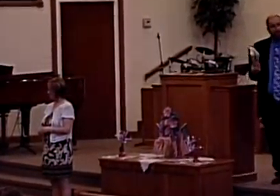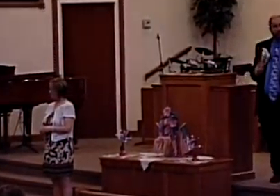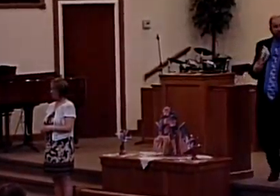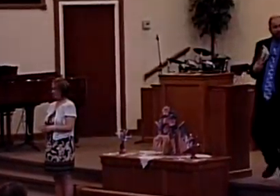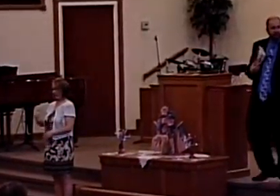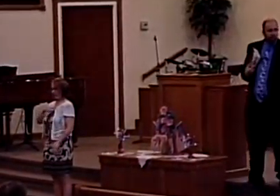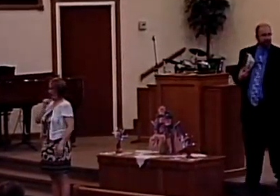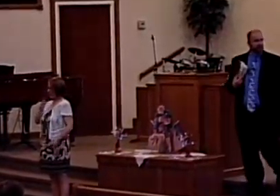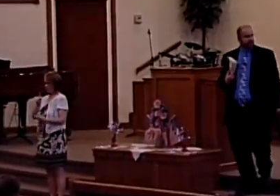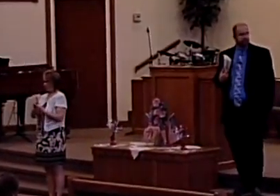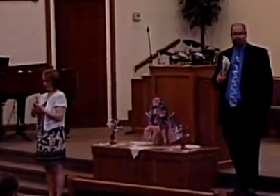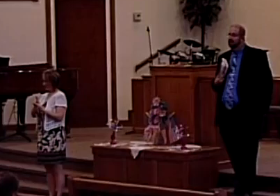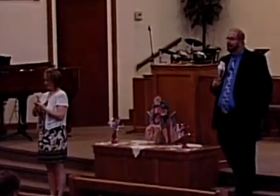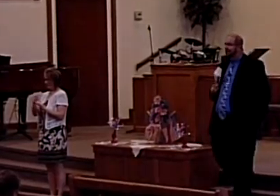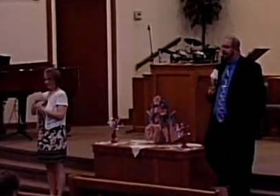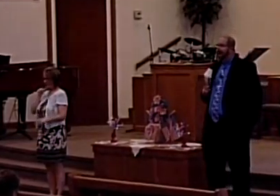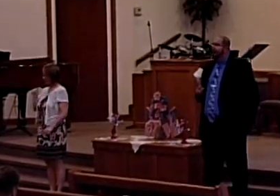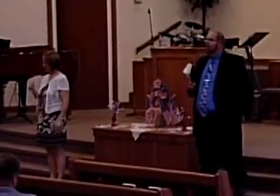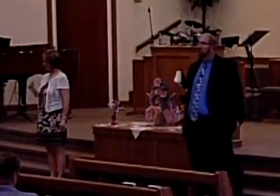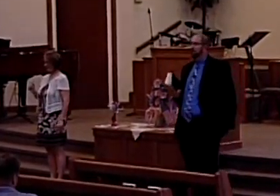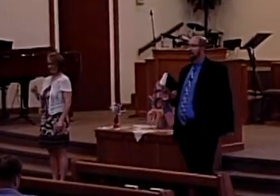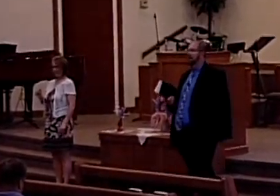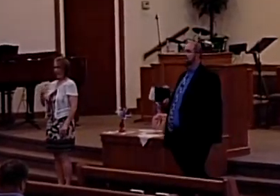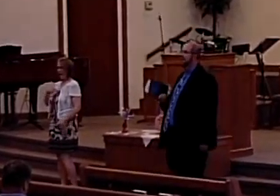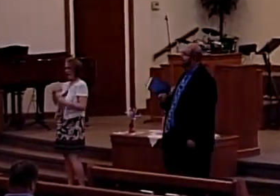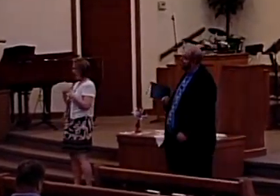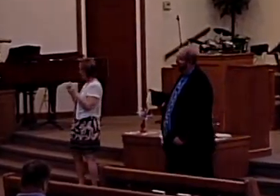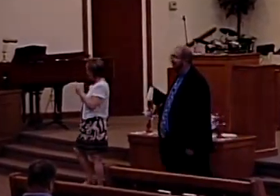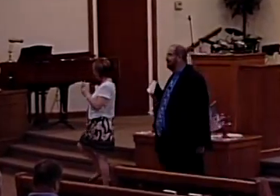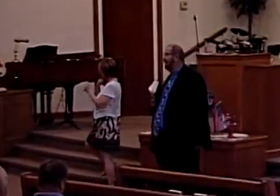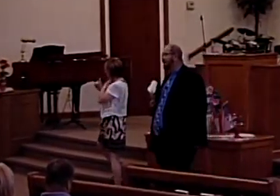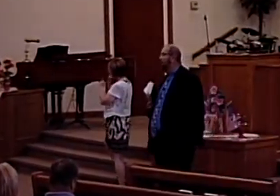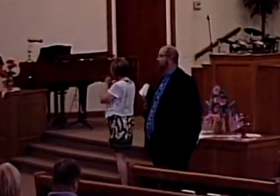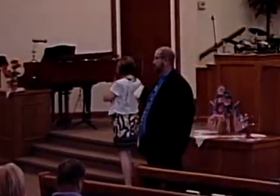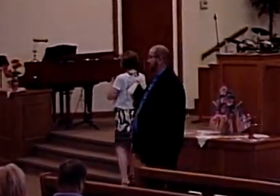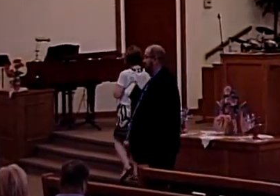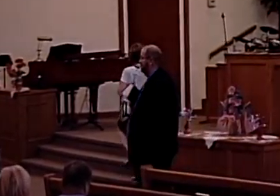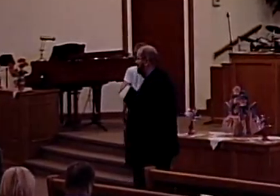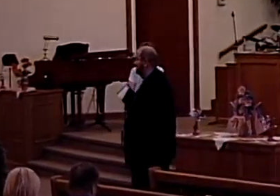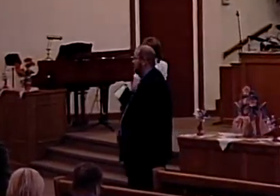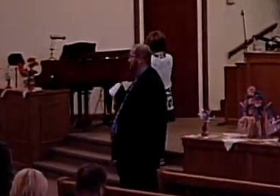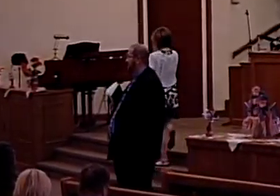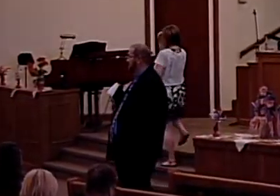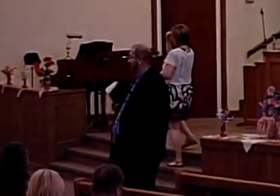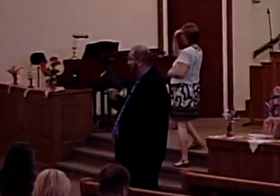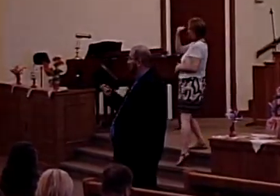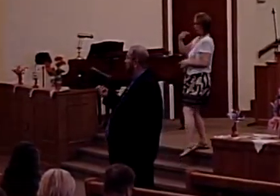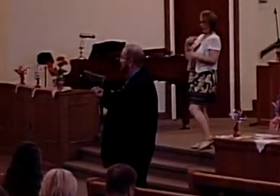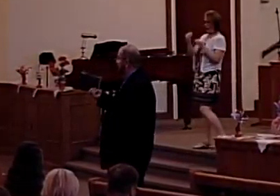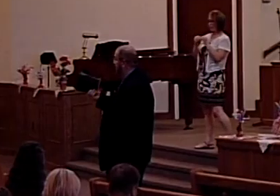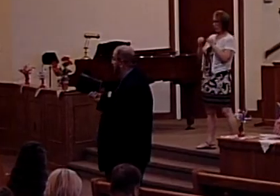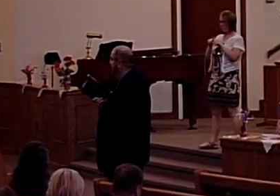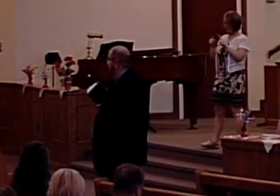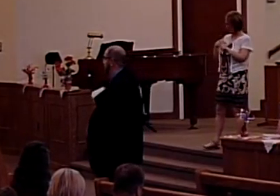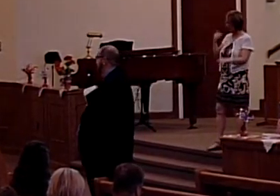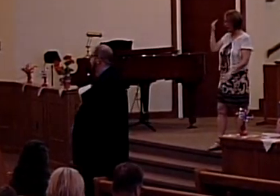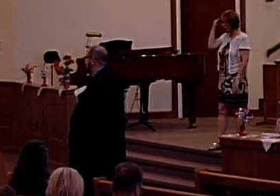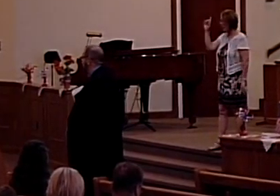I'm not perfect by no means. I got more flaws than anybody knows. But I know one